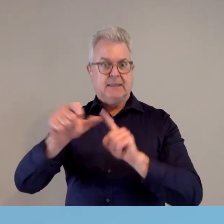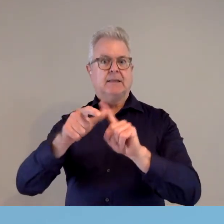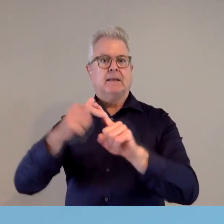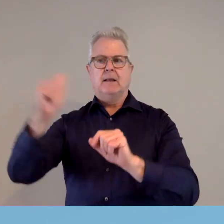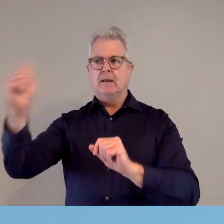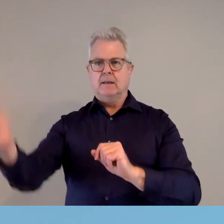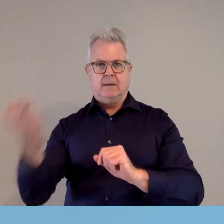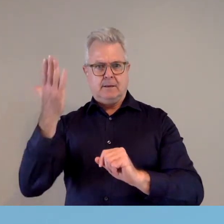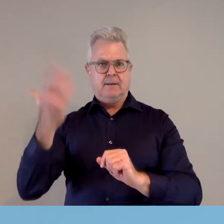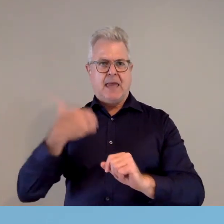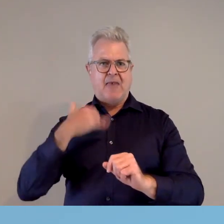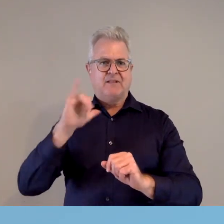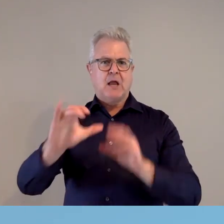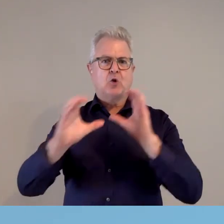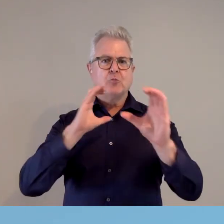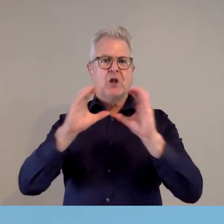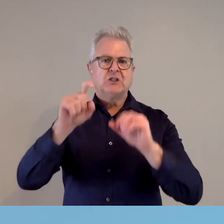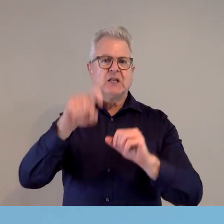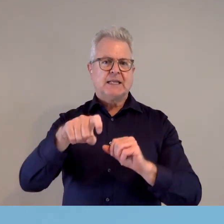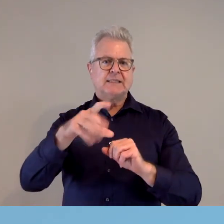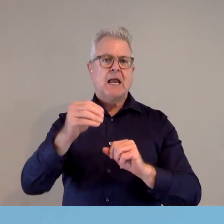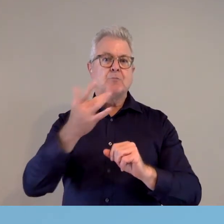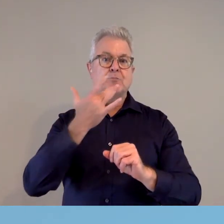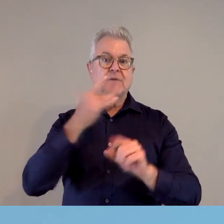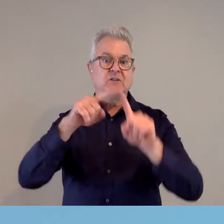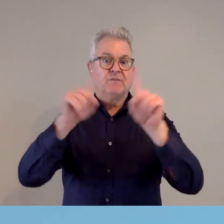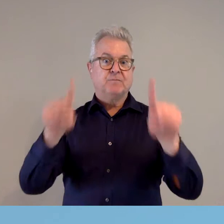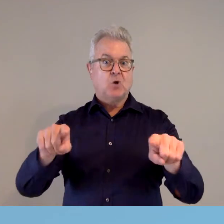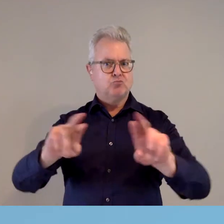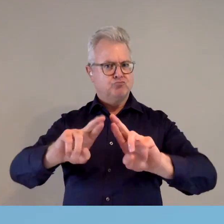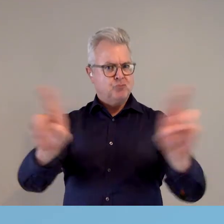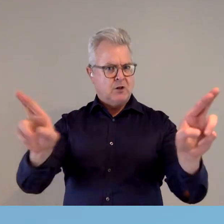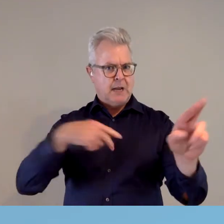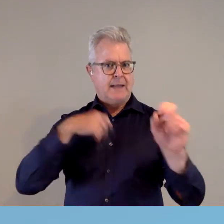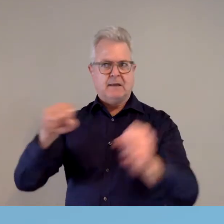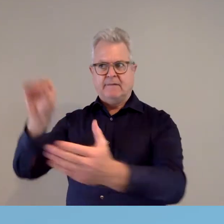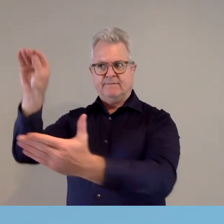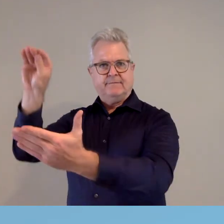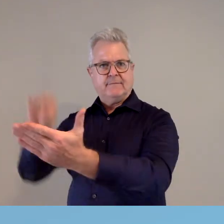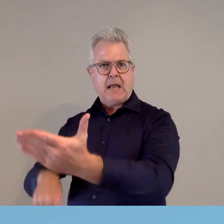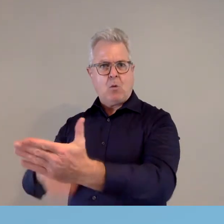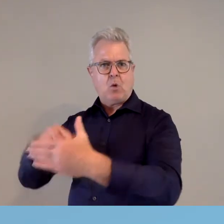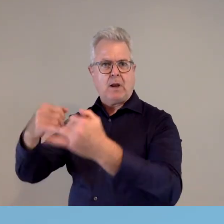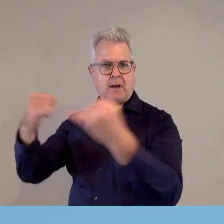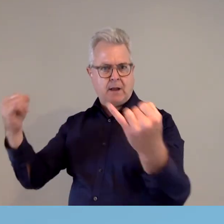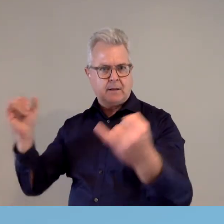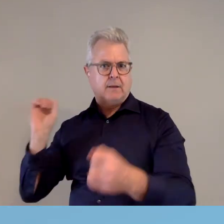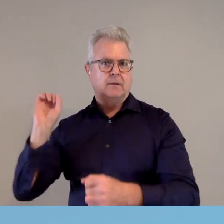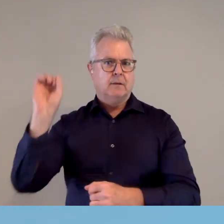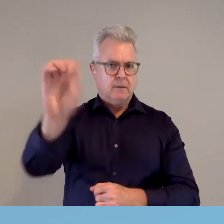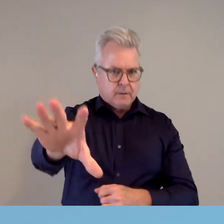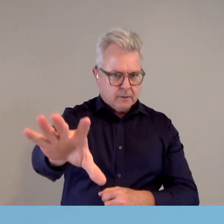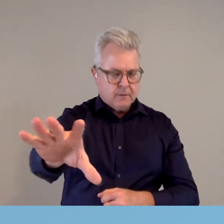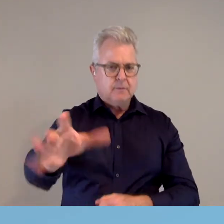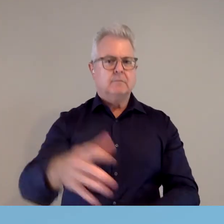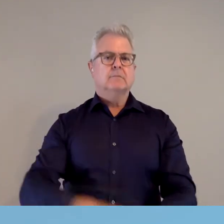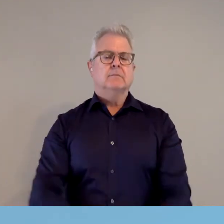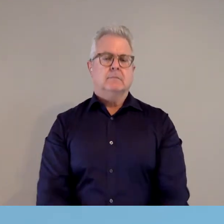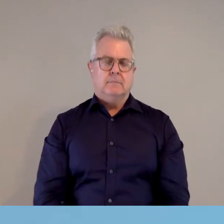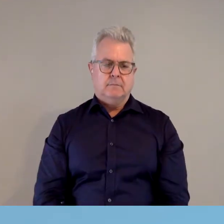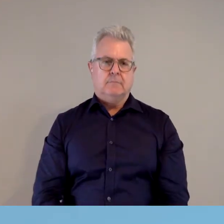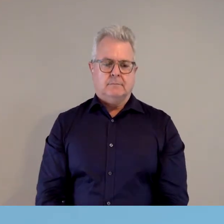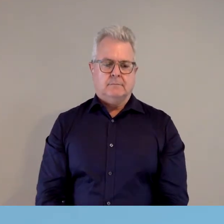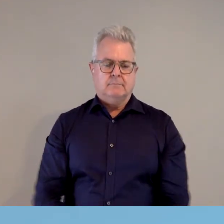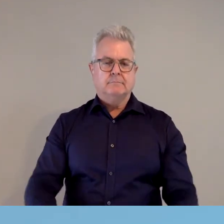it would automatically lead me to that communication needs and preference form, so that I can fill it right there online and send it in.